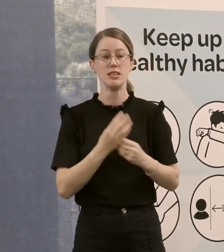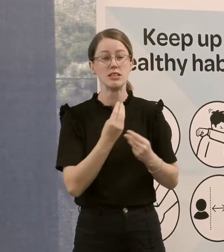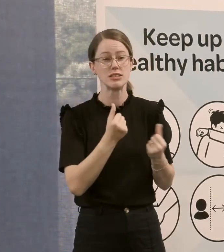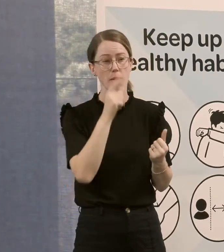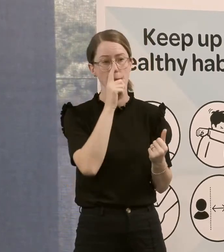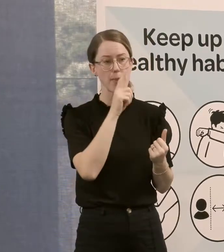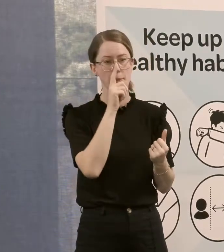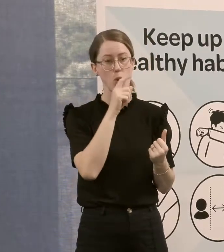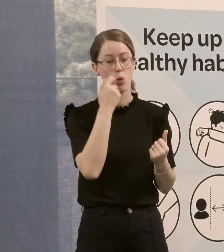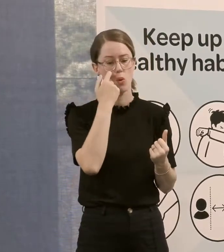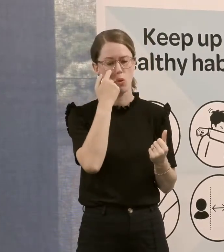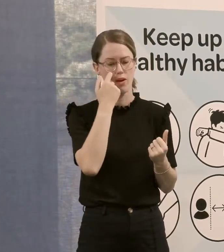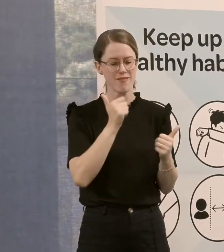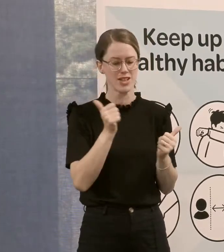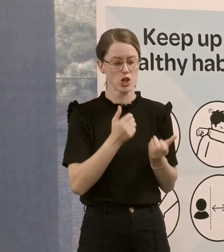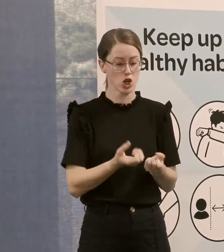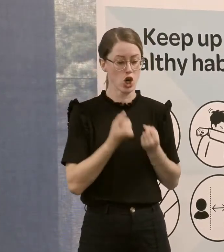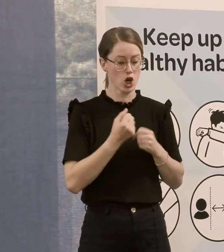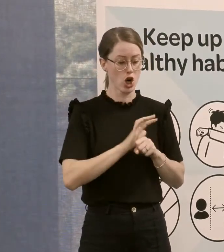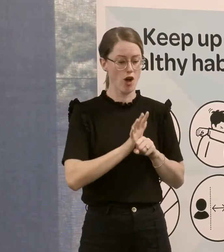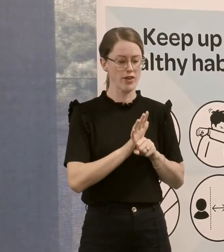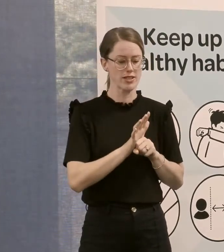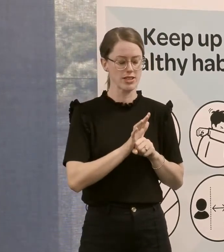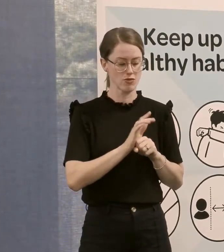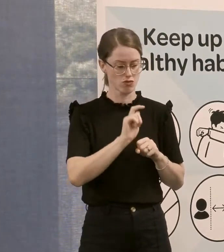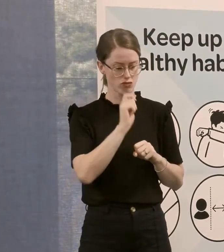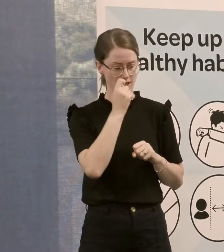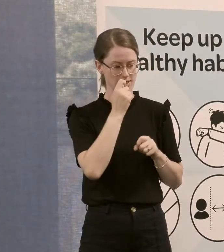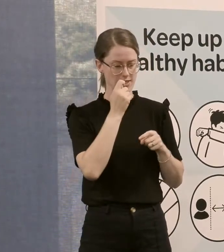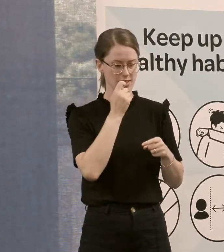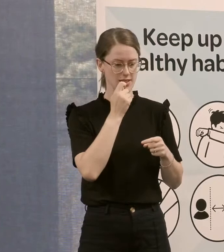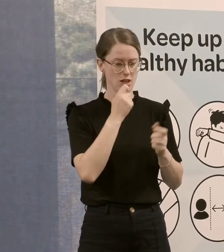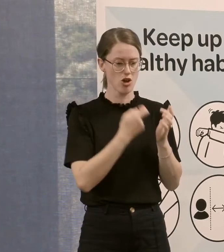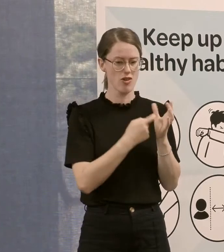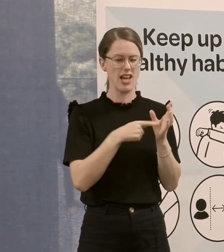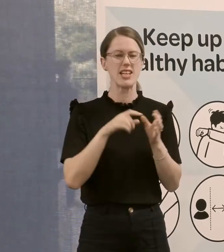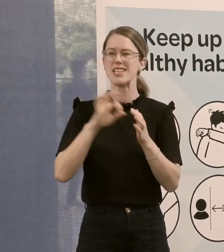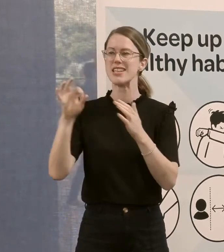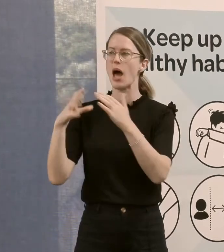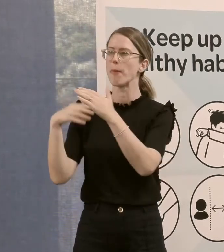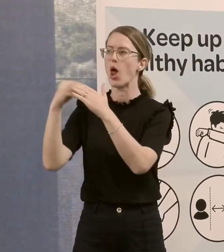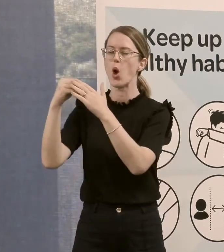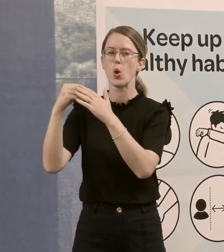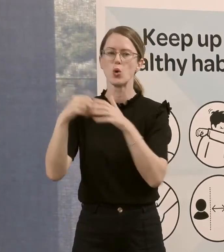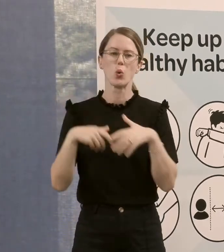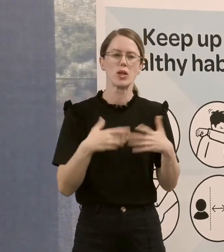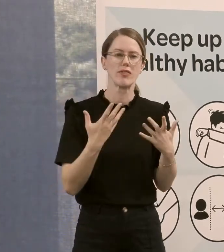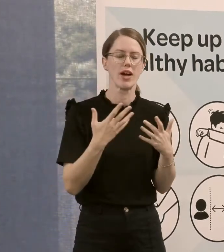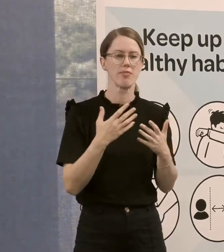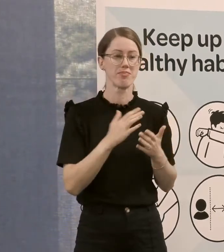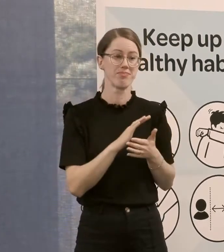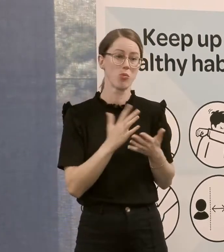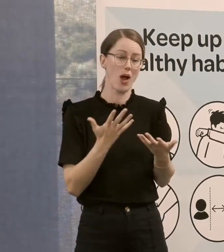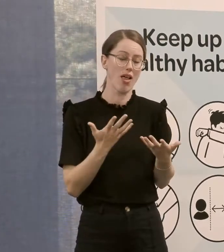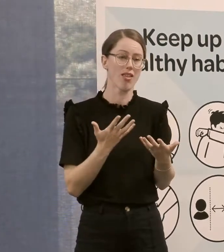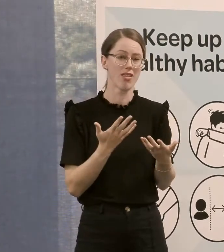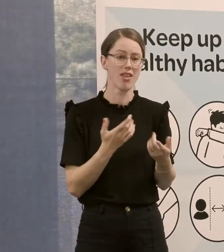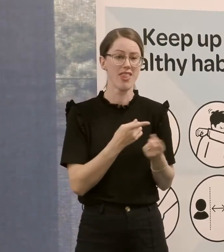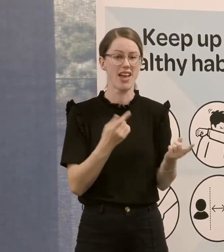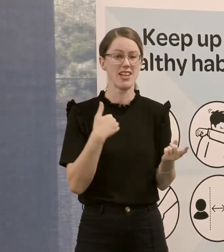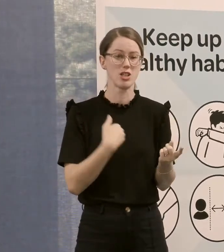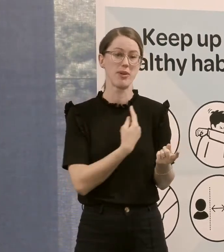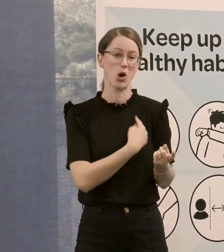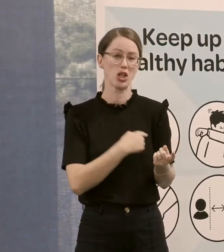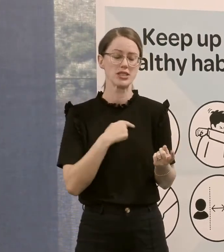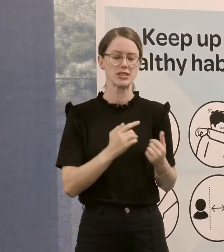who have been infected, did a rapid antigen test, maybe didn't upload it or didn't test, and of course that will require an honesty